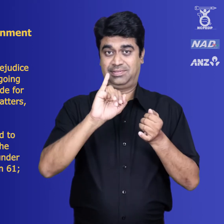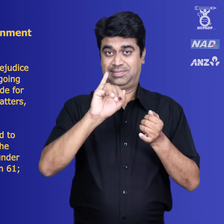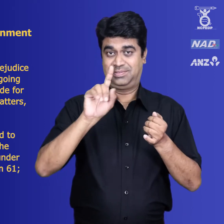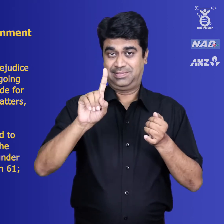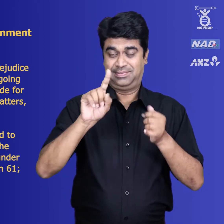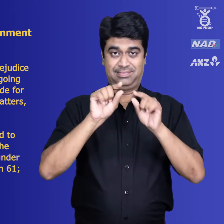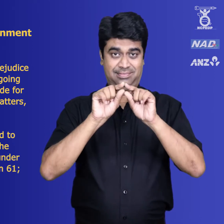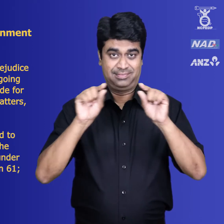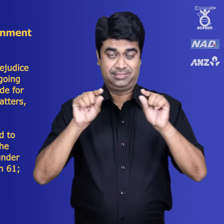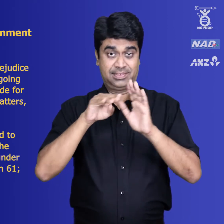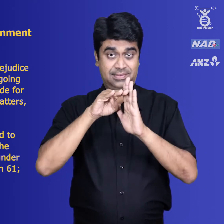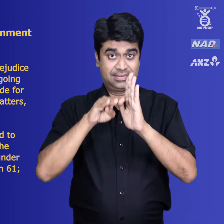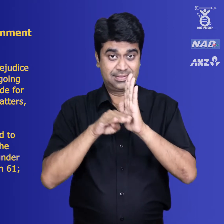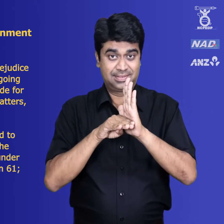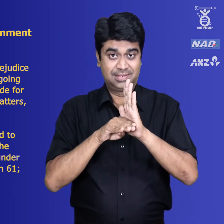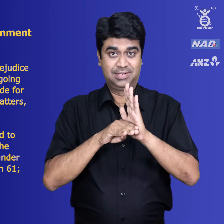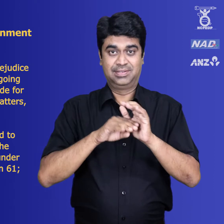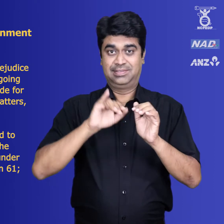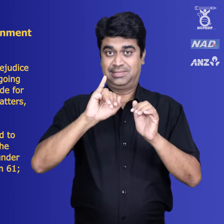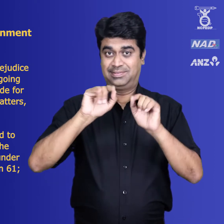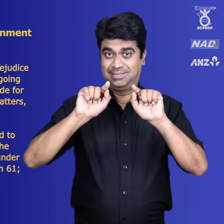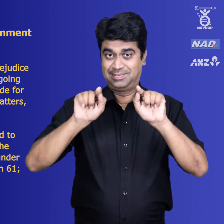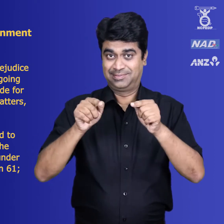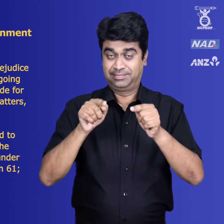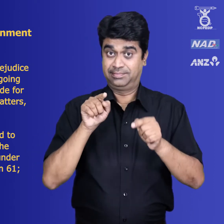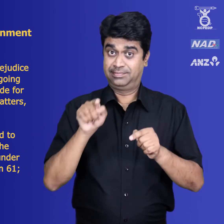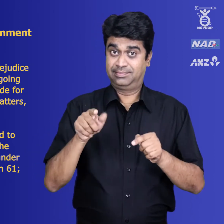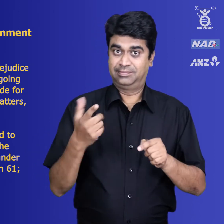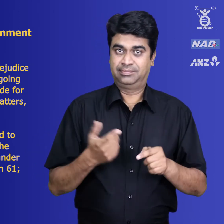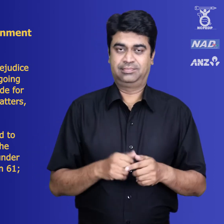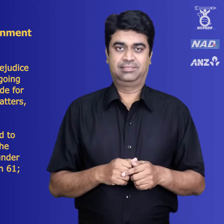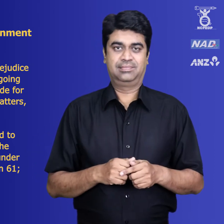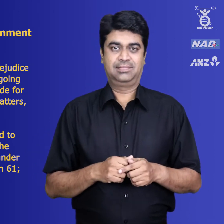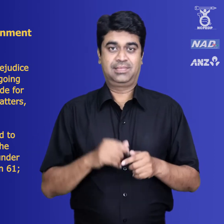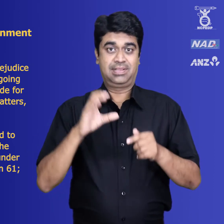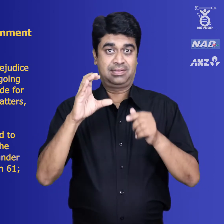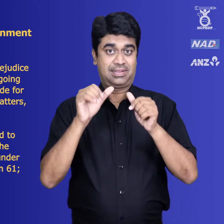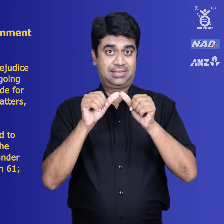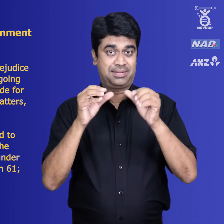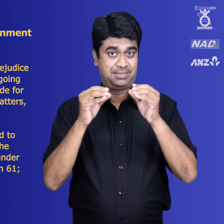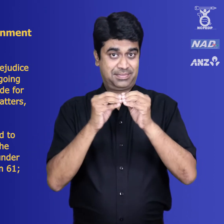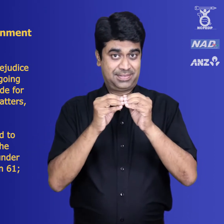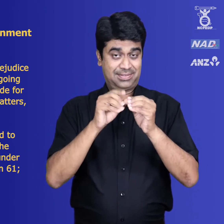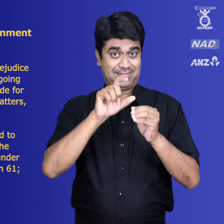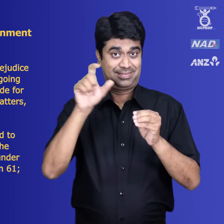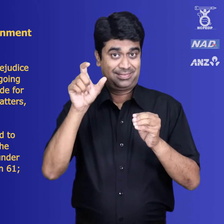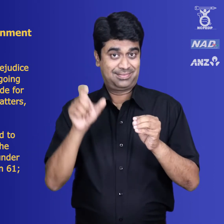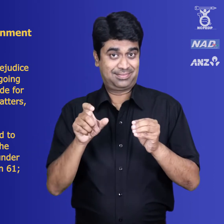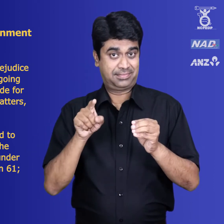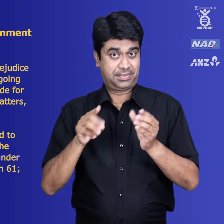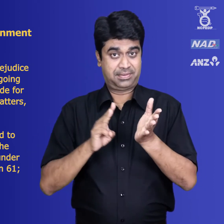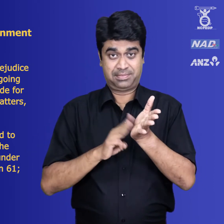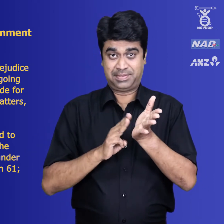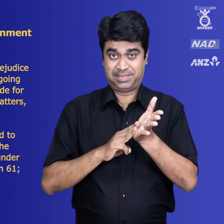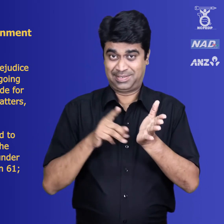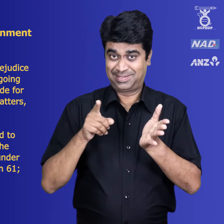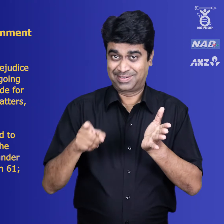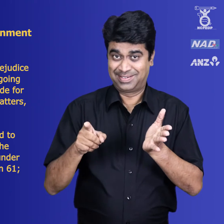The allowances to be paid to nominated members of the Central Advisory Board under subsection 6